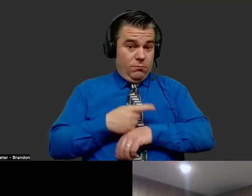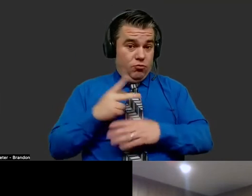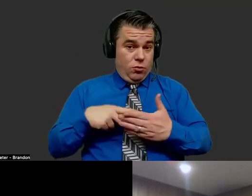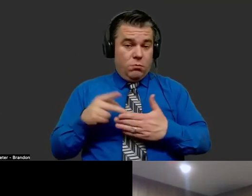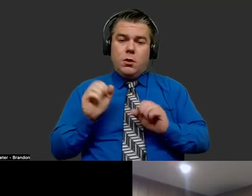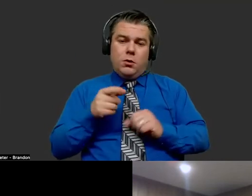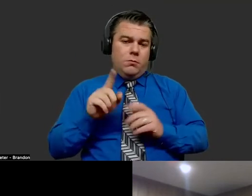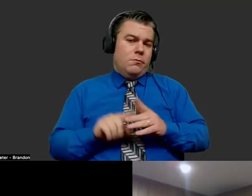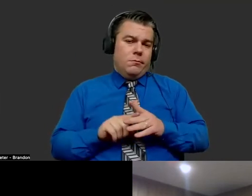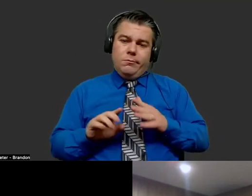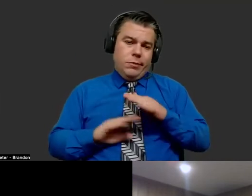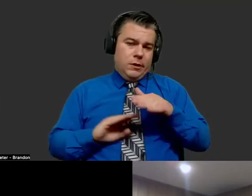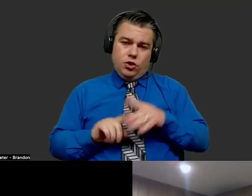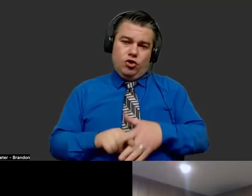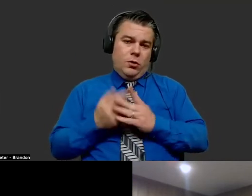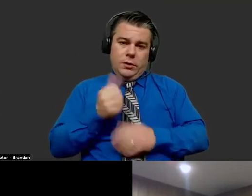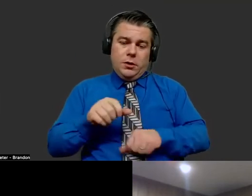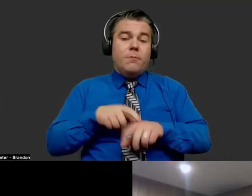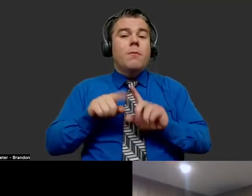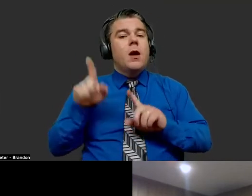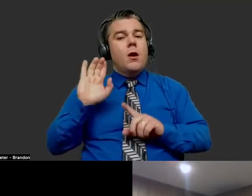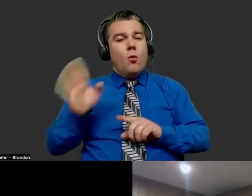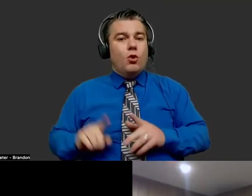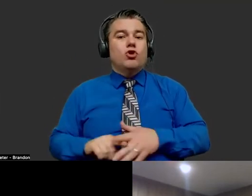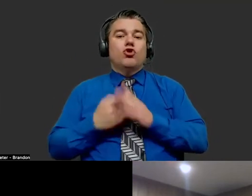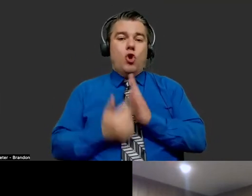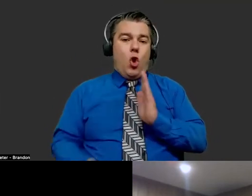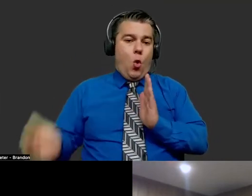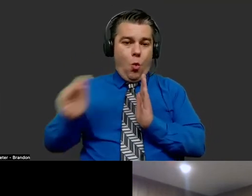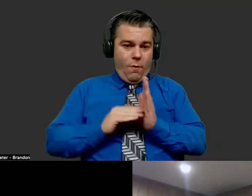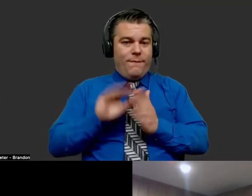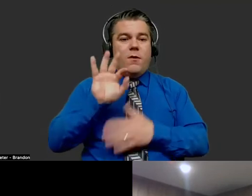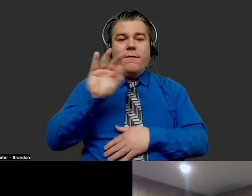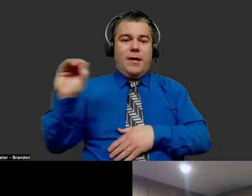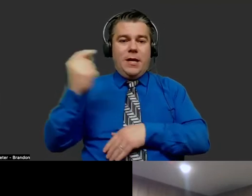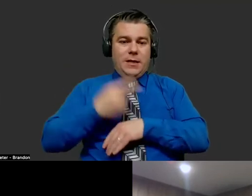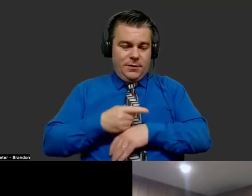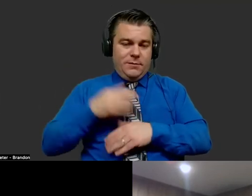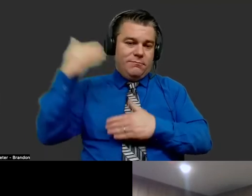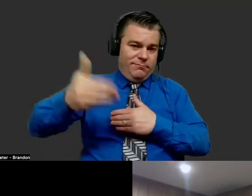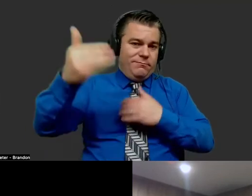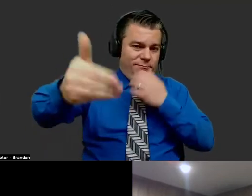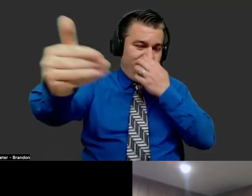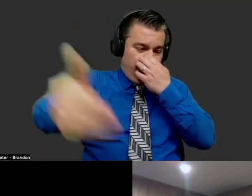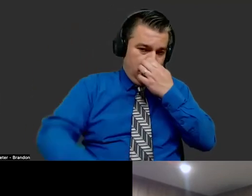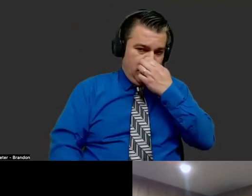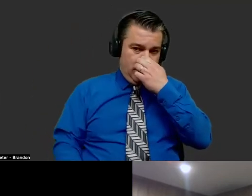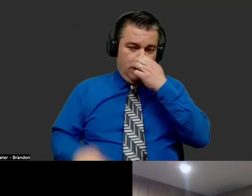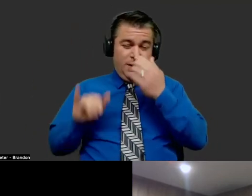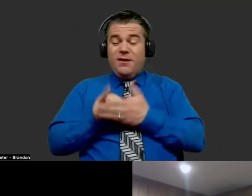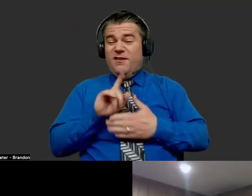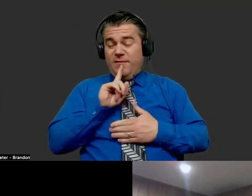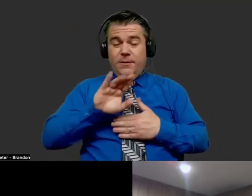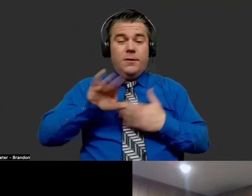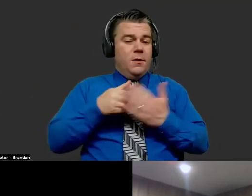jump in at any time, but it will start over every 90 days. And that is all in